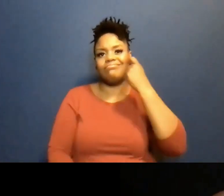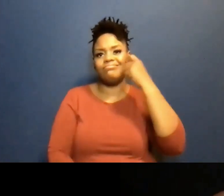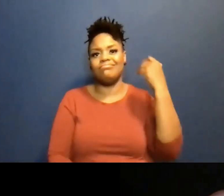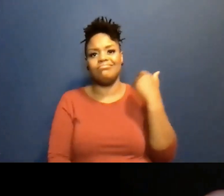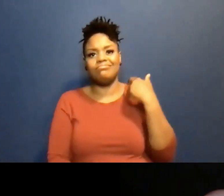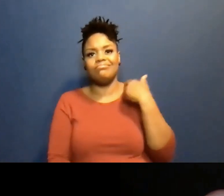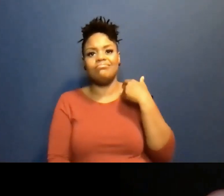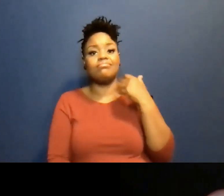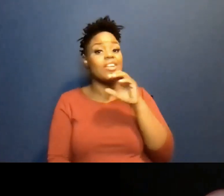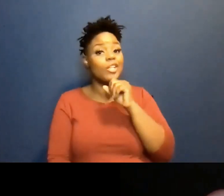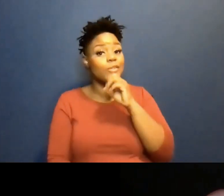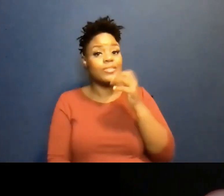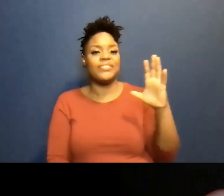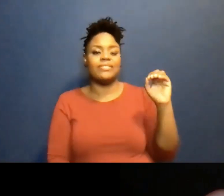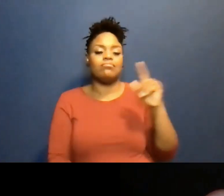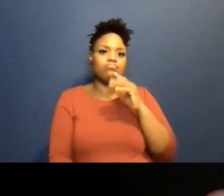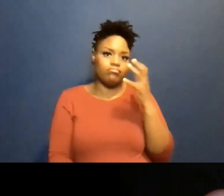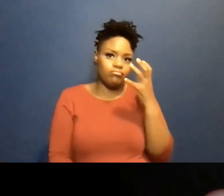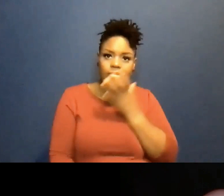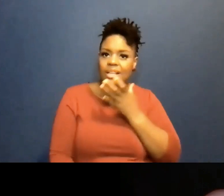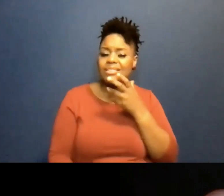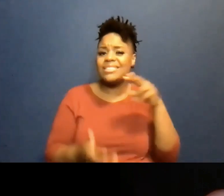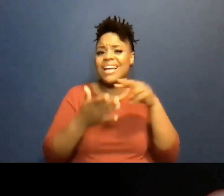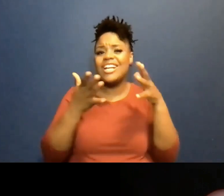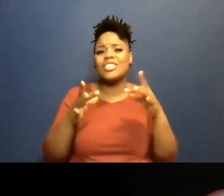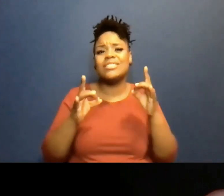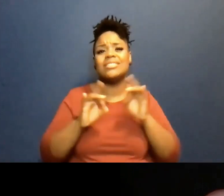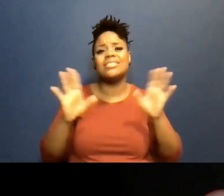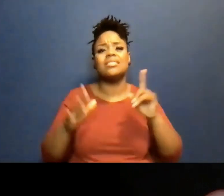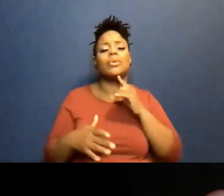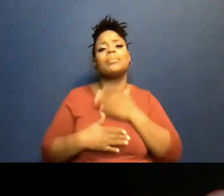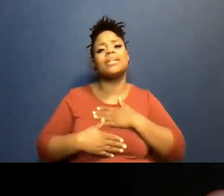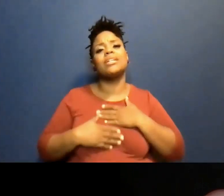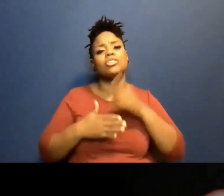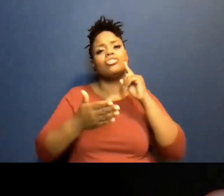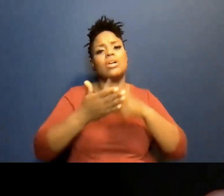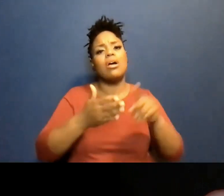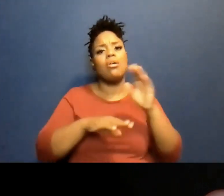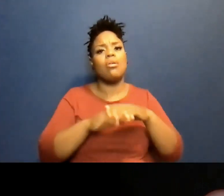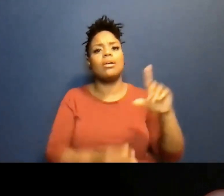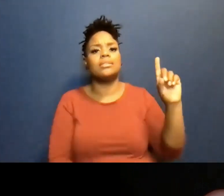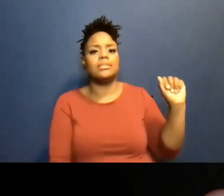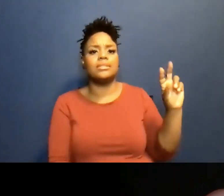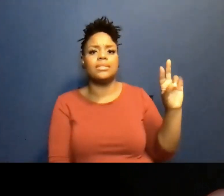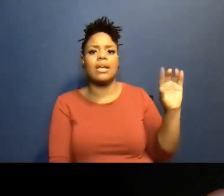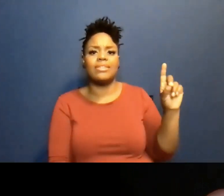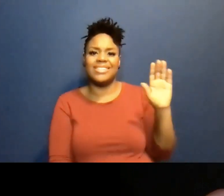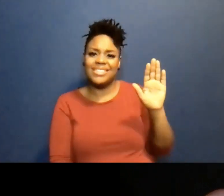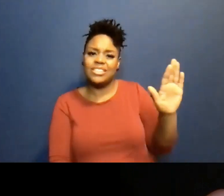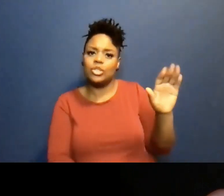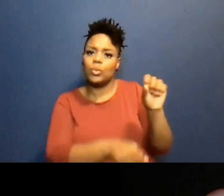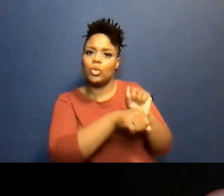So I would check out David's work with DV8. It's just absolutely astonishing dance work. If you like